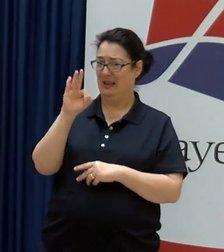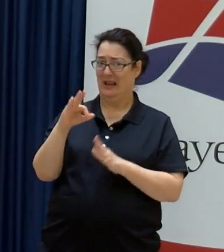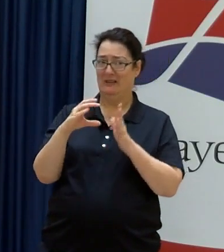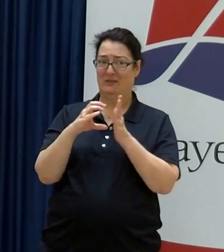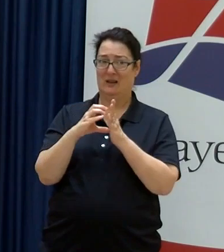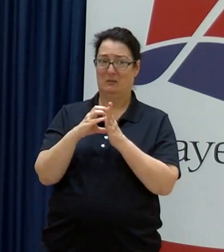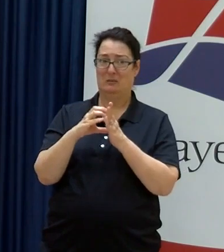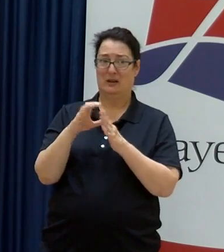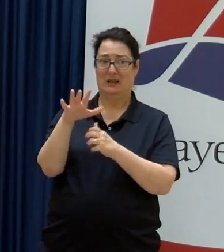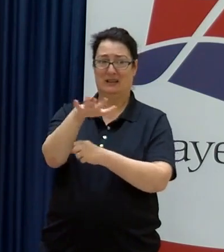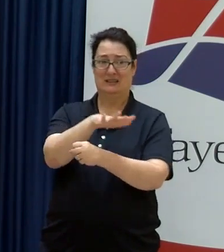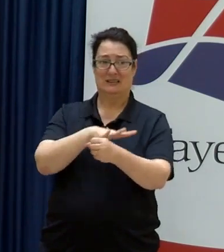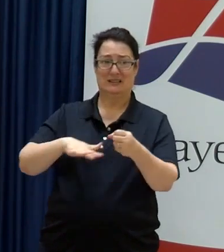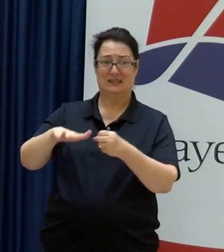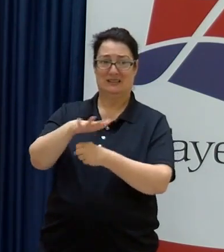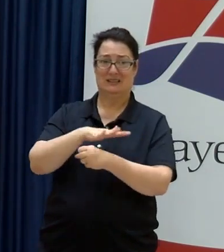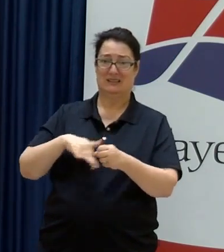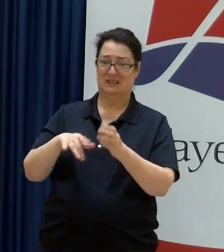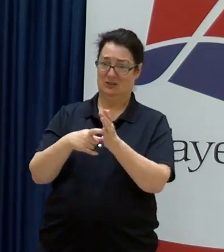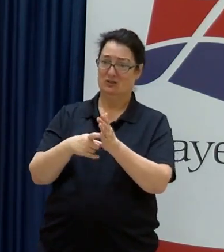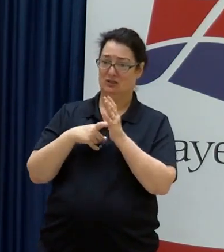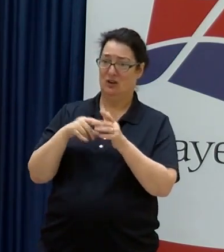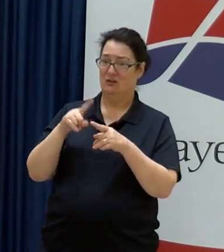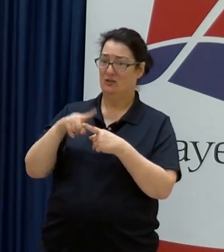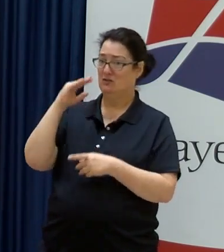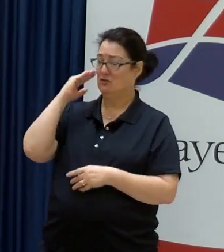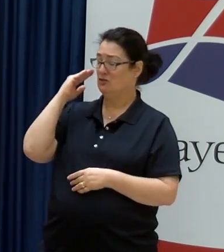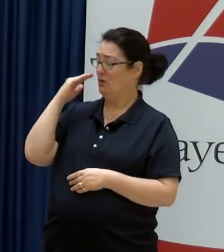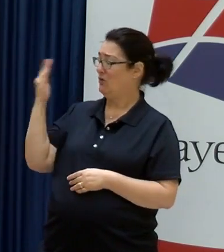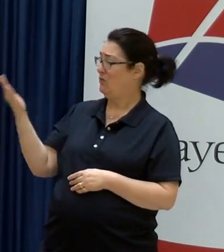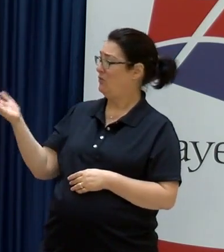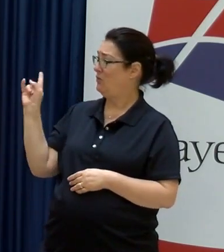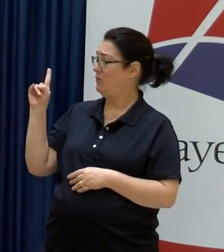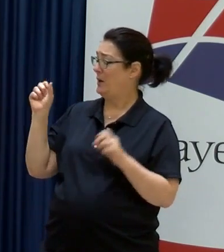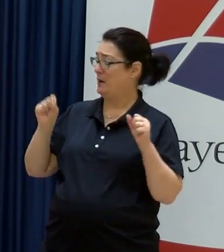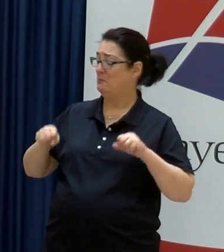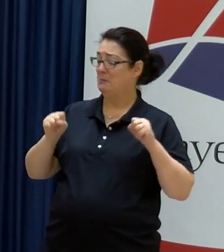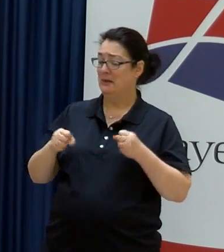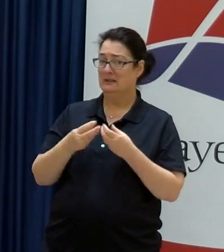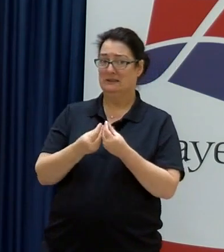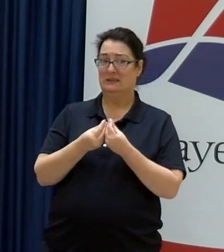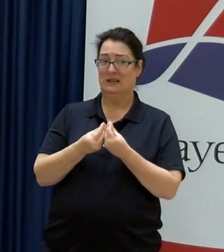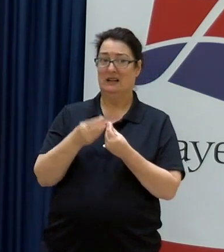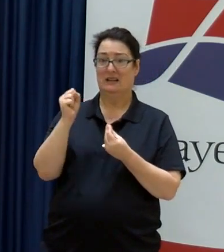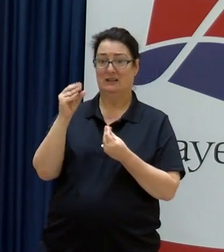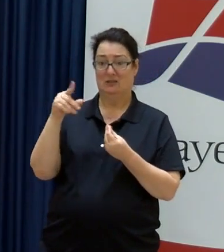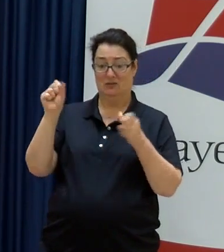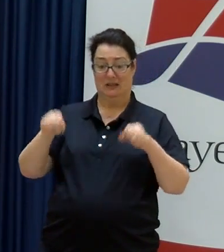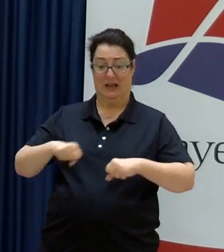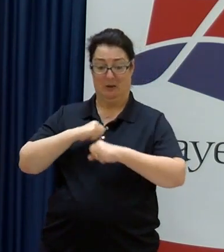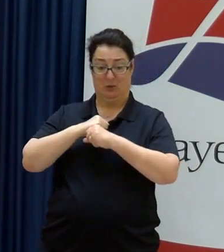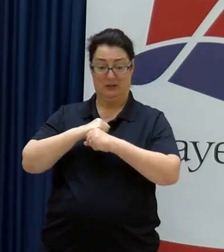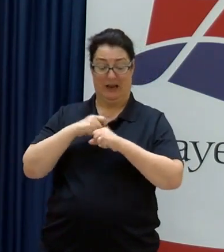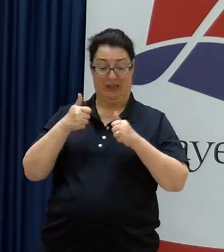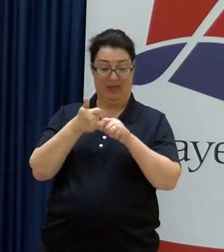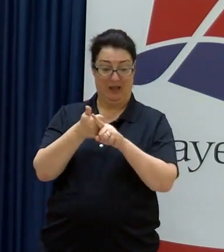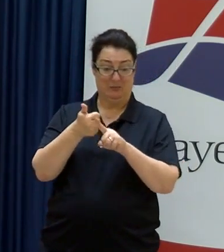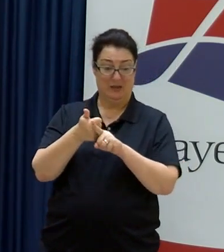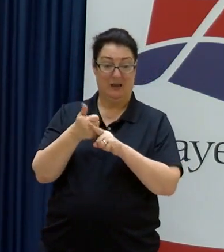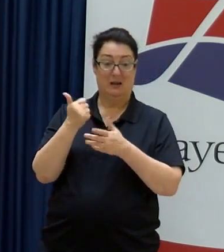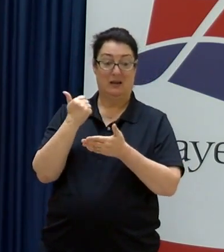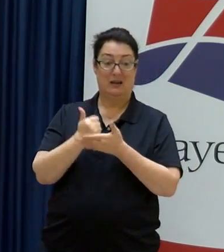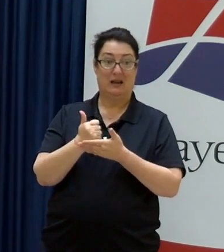surrounding Acadiana area deserve to know where a potential cluster is so that they can protect themselves and potentially help